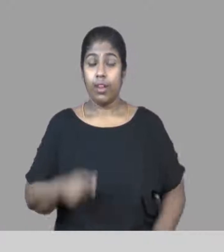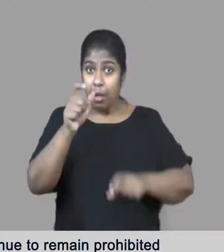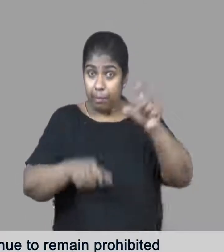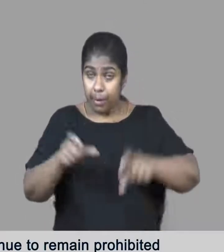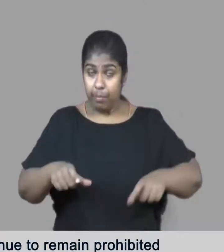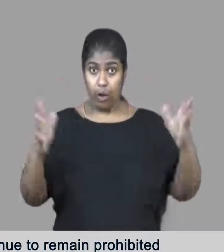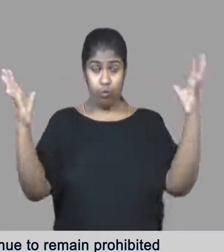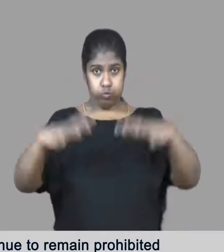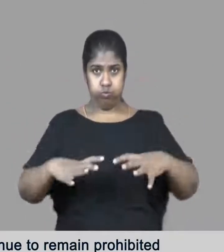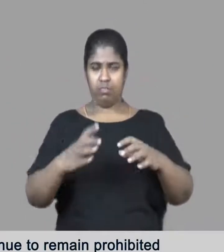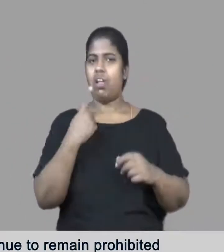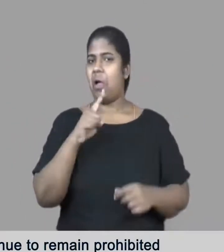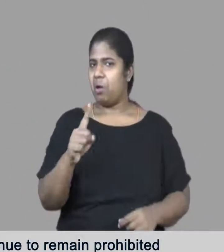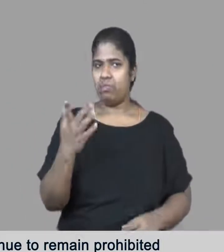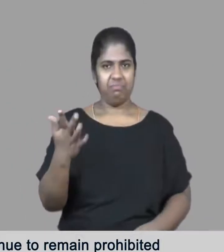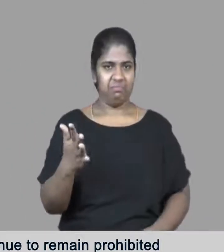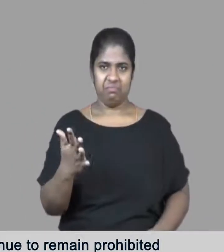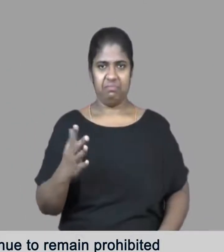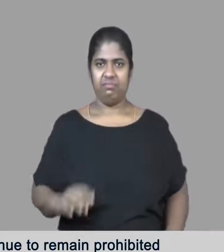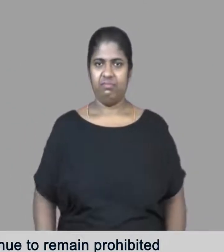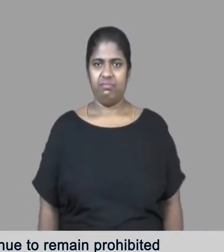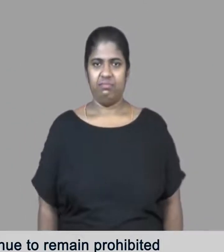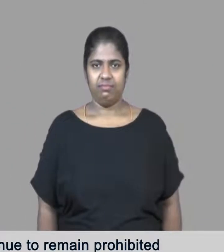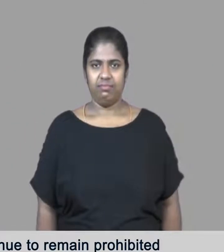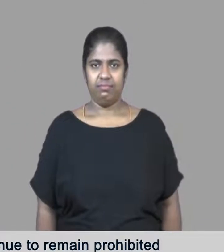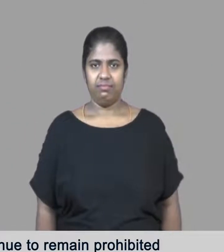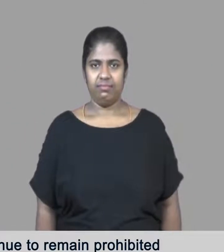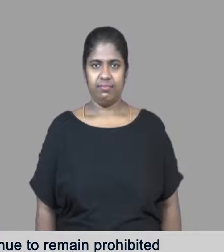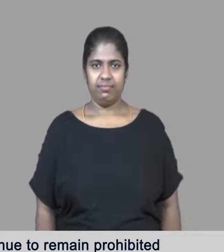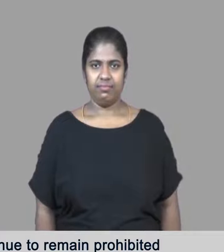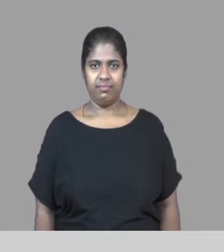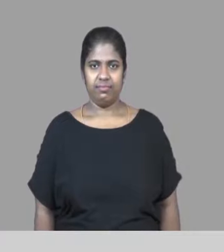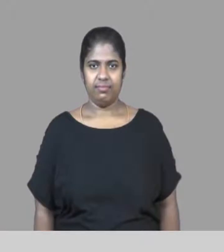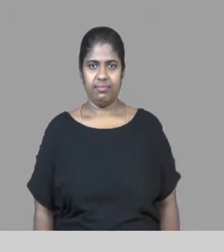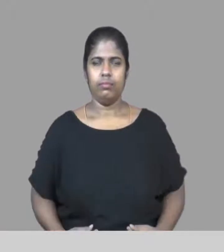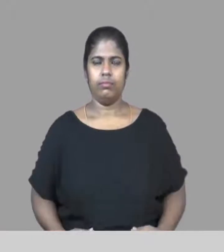Large gatherings continue to remain prohibited.